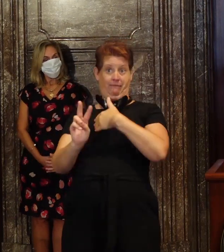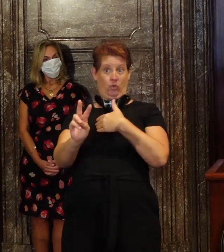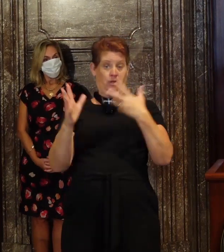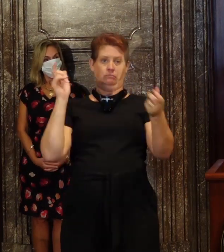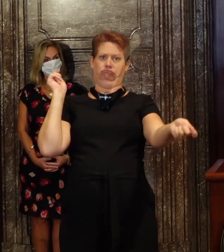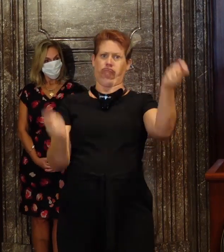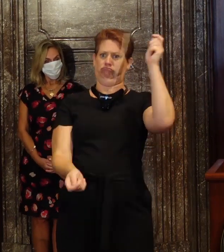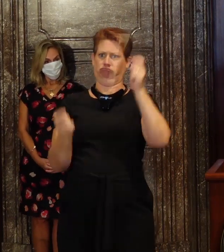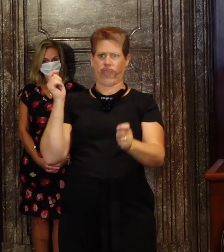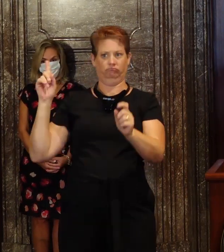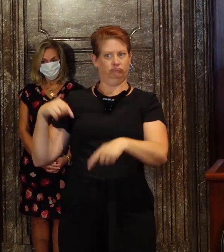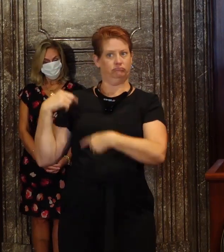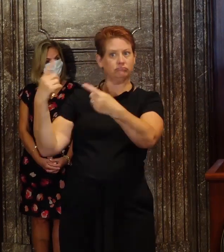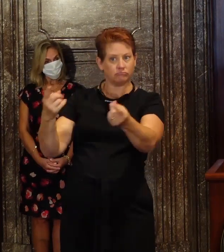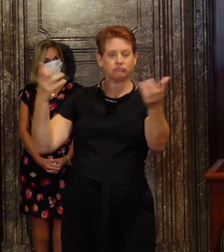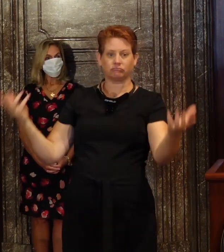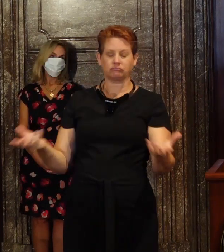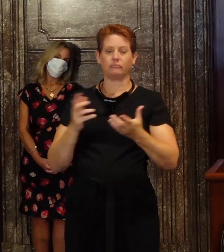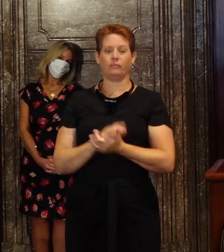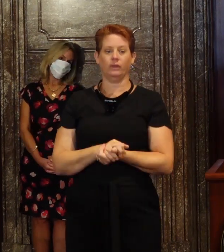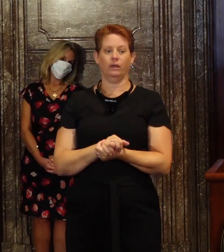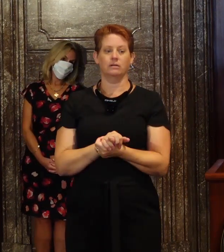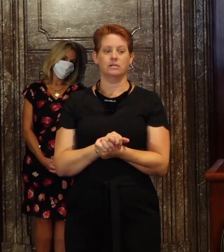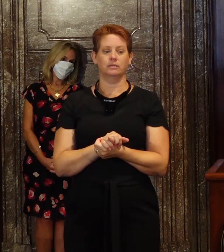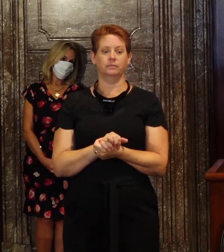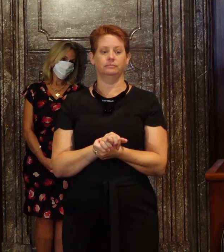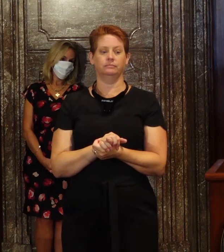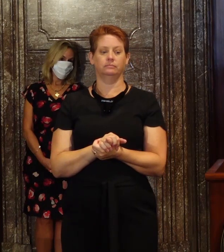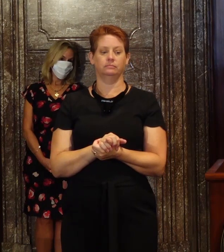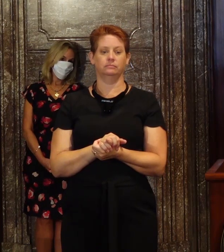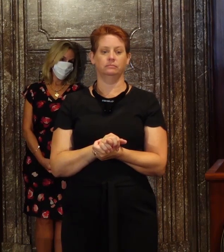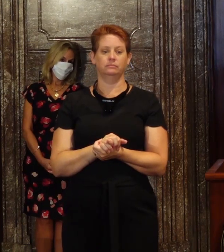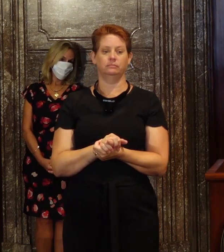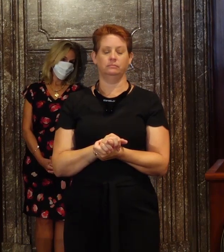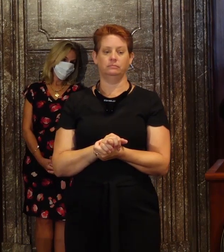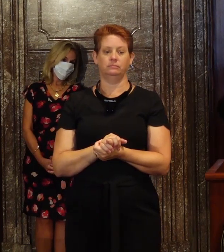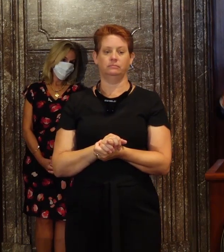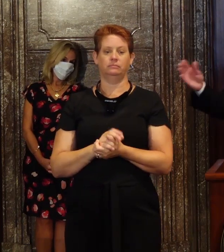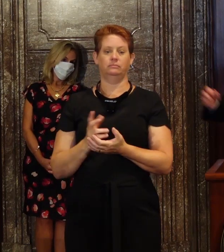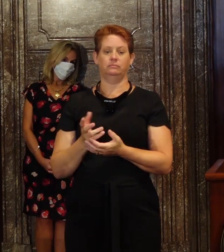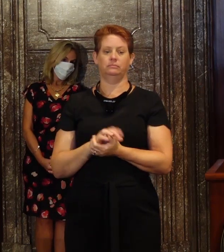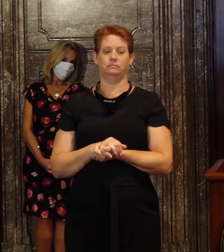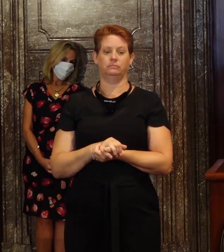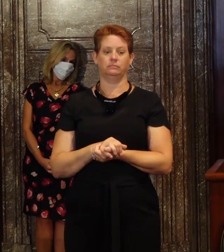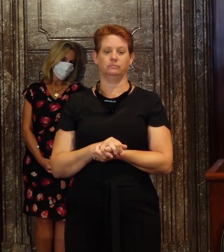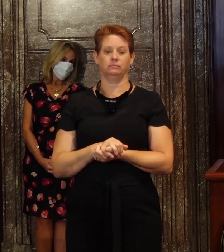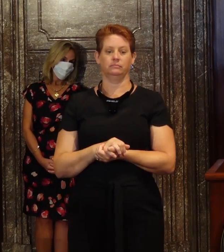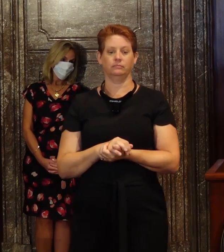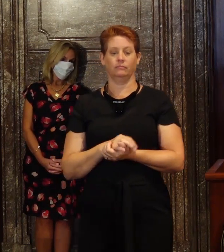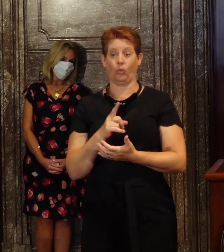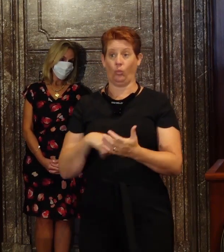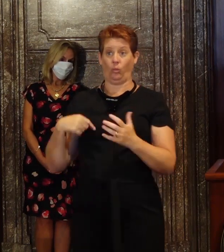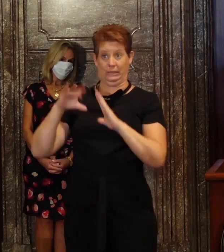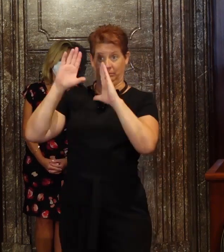as we've gone forward, and we do not expect to have nearly as much as we had early